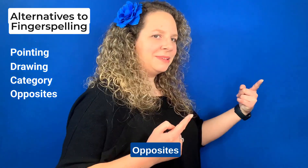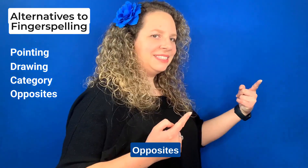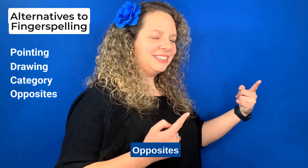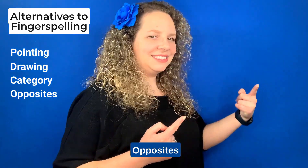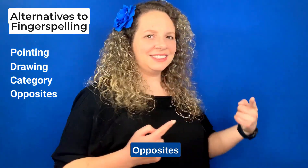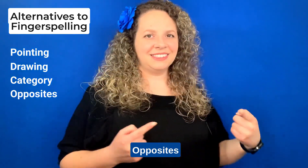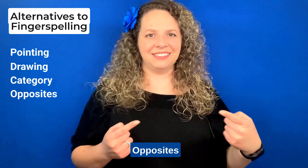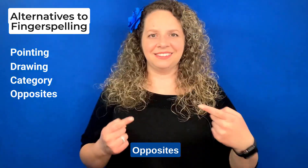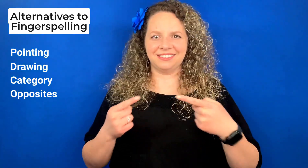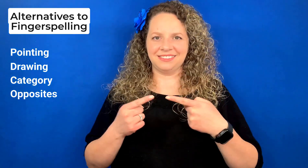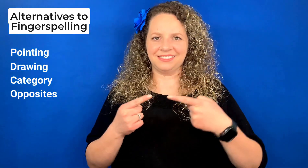Opposites.